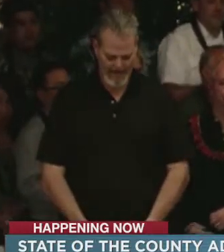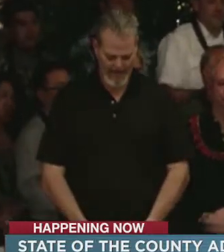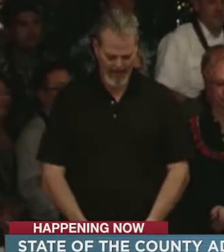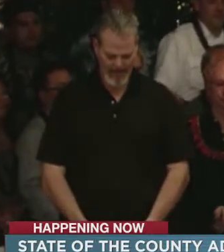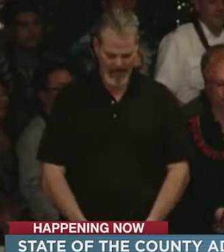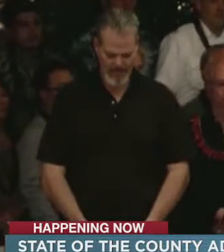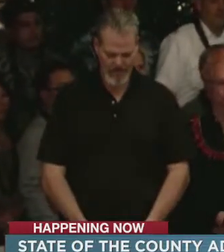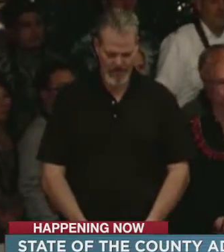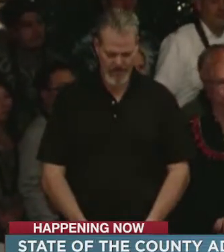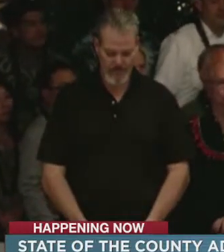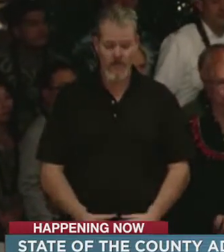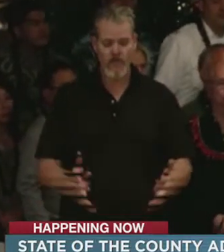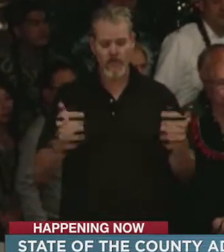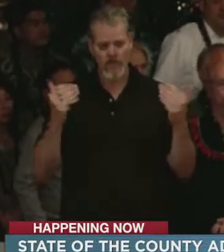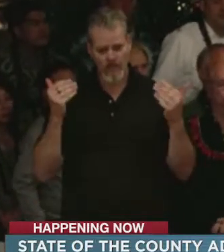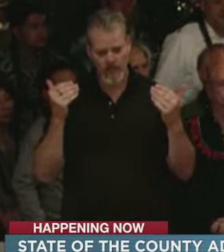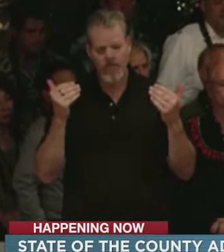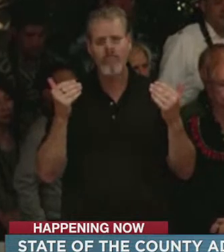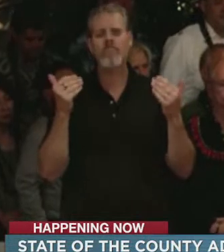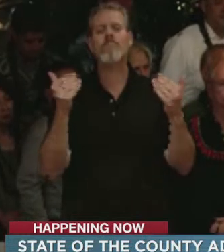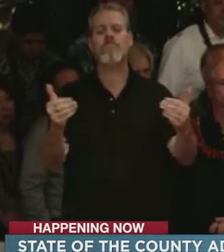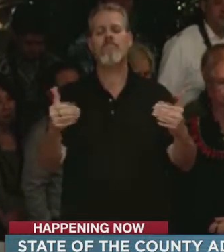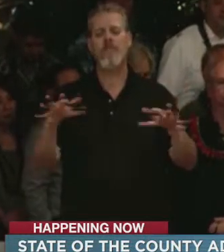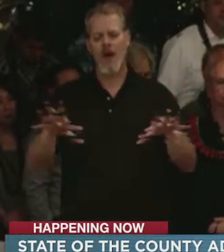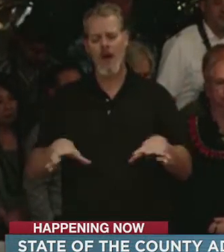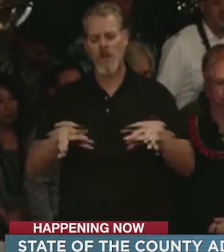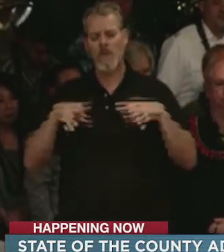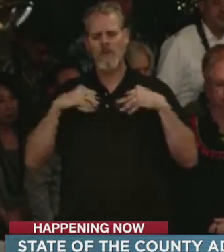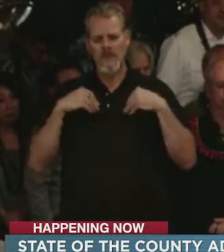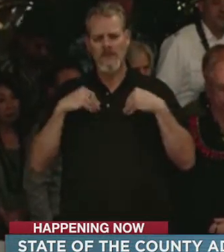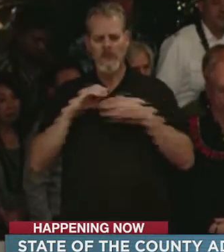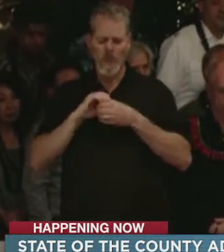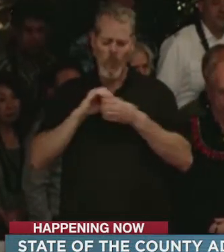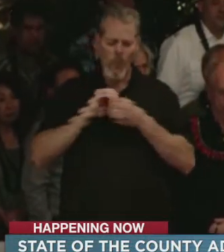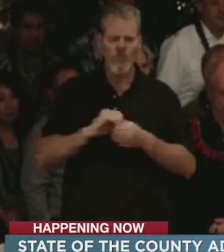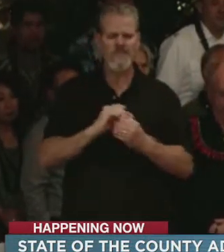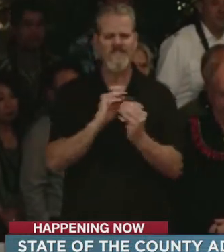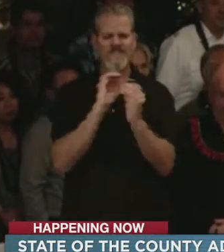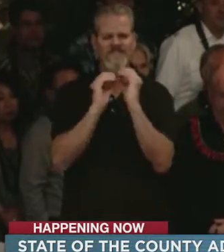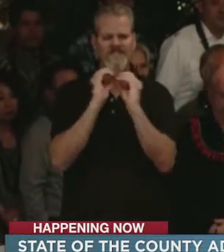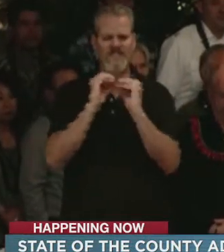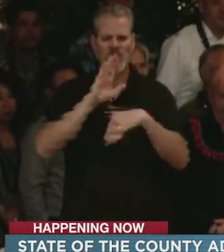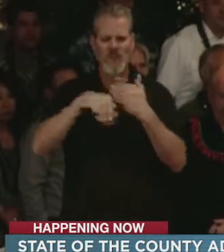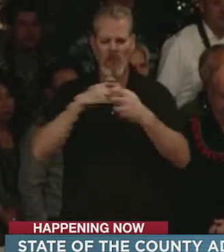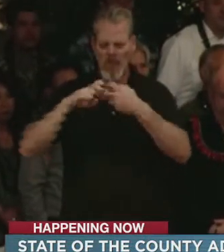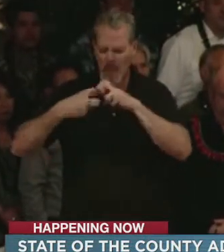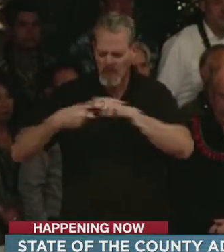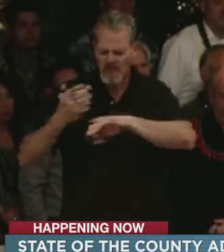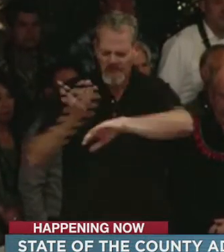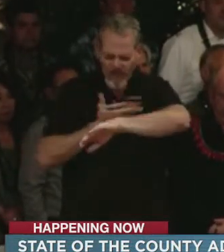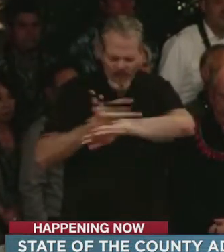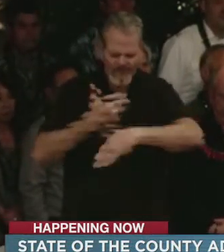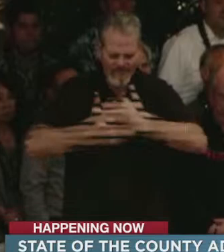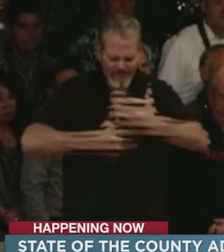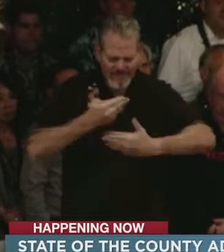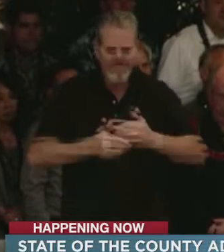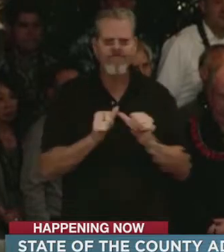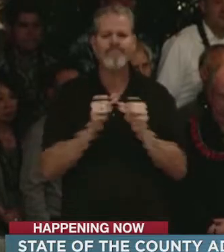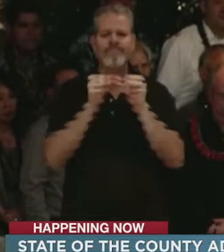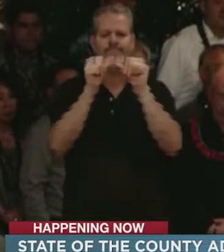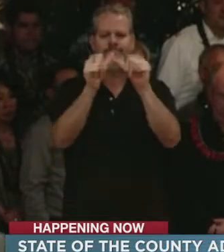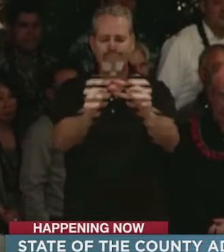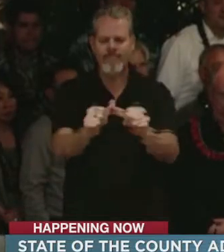Moving forward, accountability, ownership, and rectification of the processes, systems, and issues we inherit will continue to